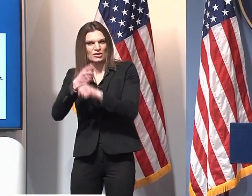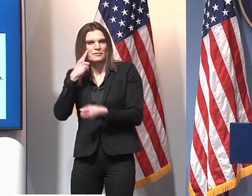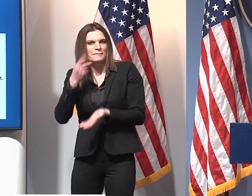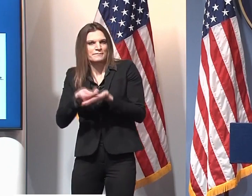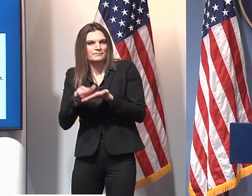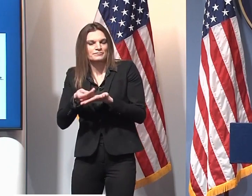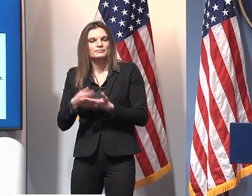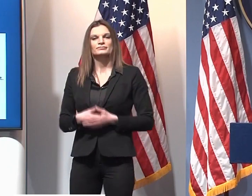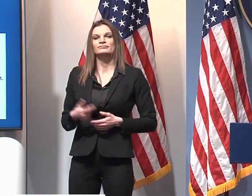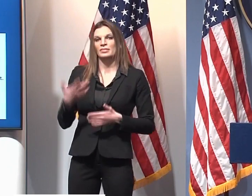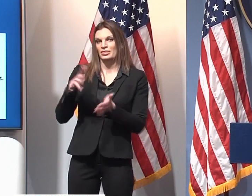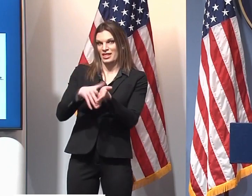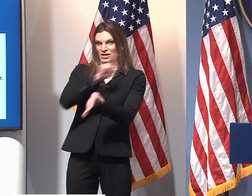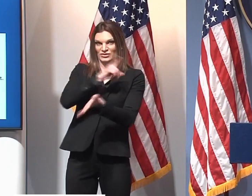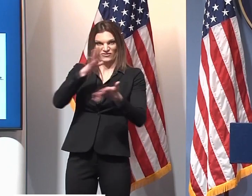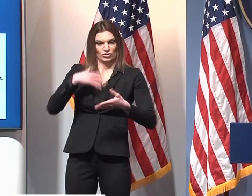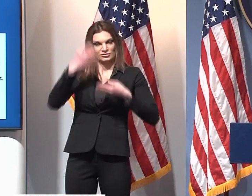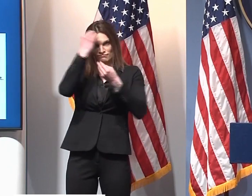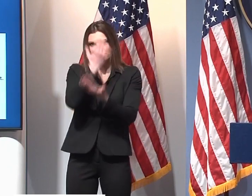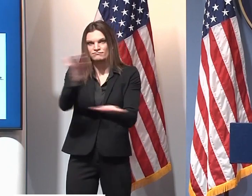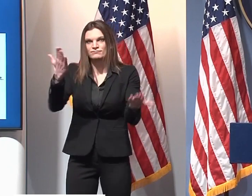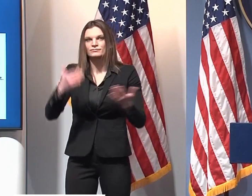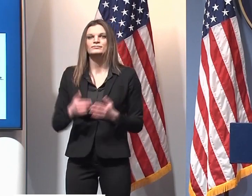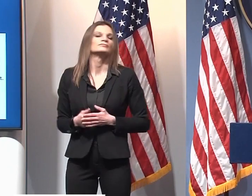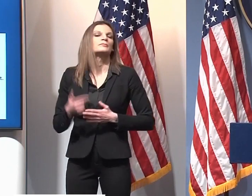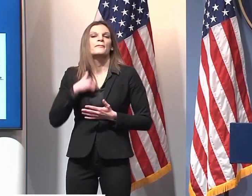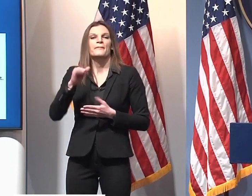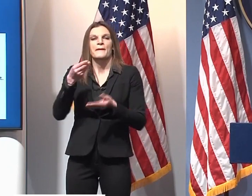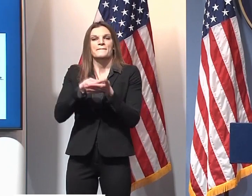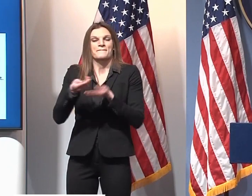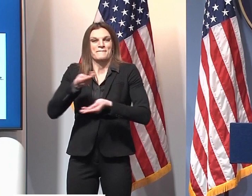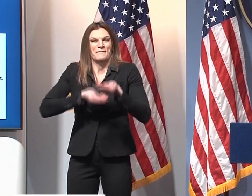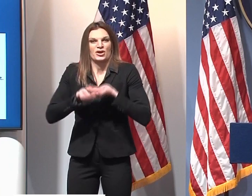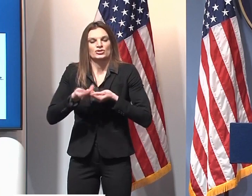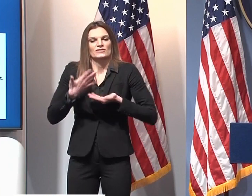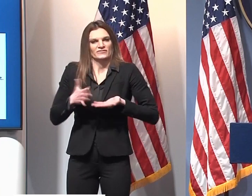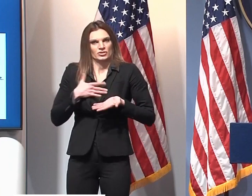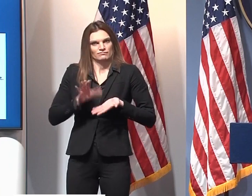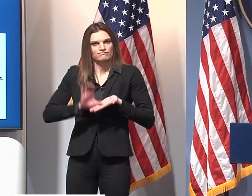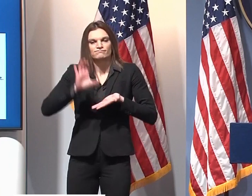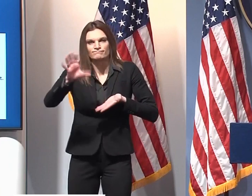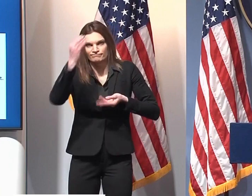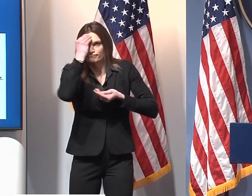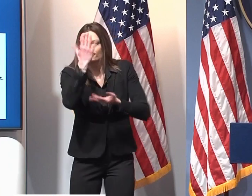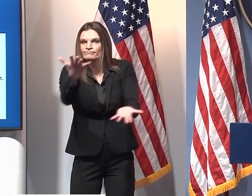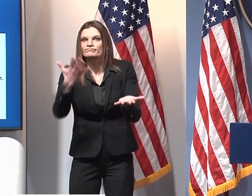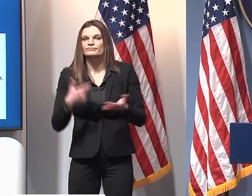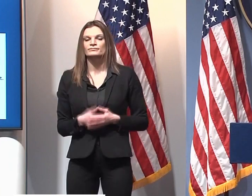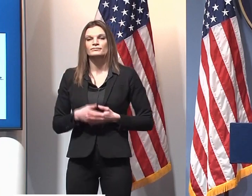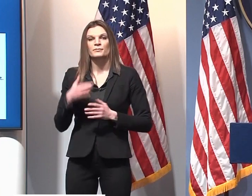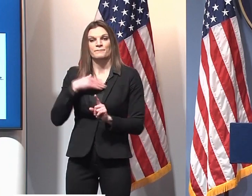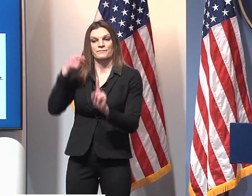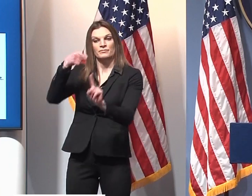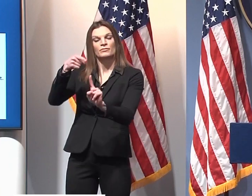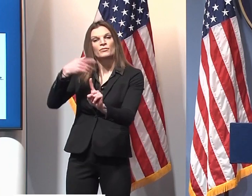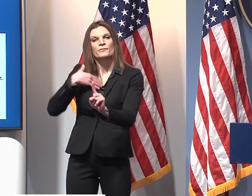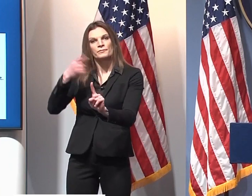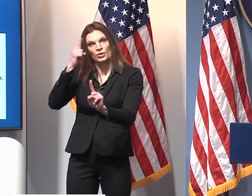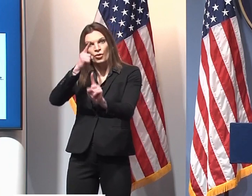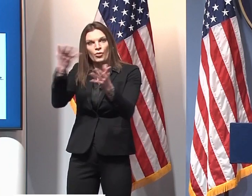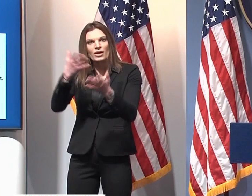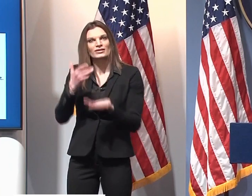I introduced the budget, my third as the governor of the state, and it is centered on equitably growing our